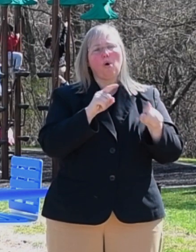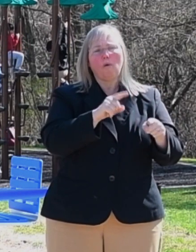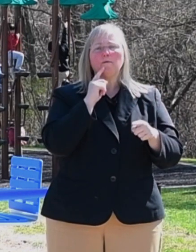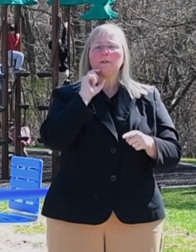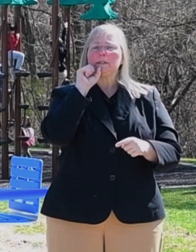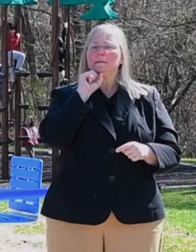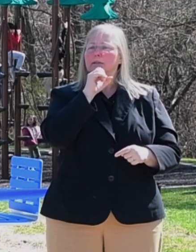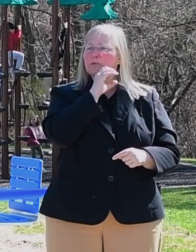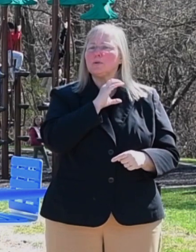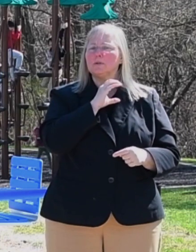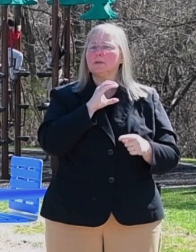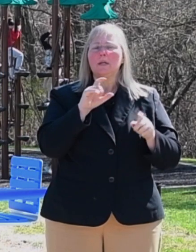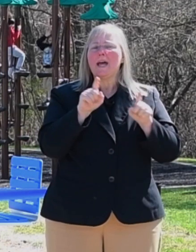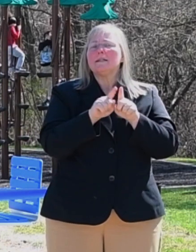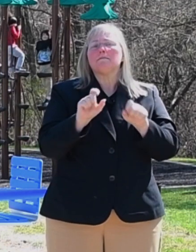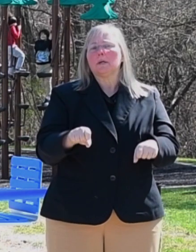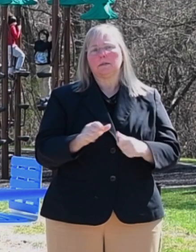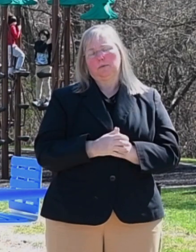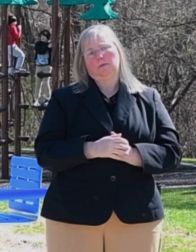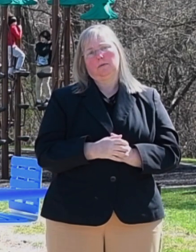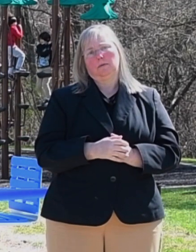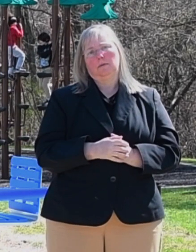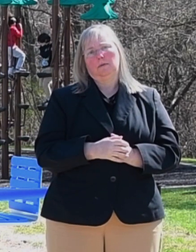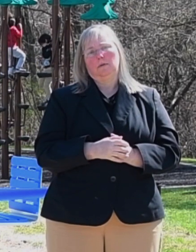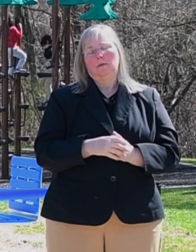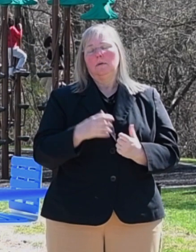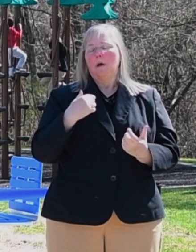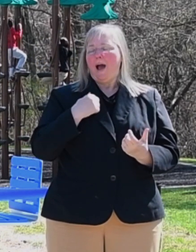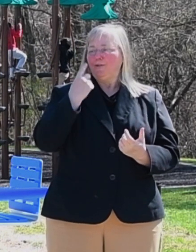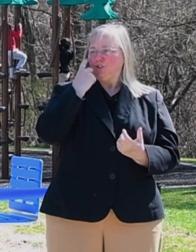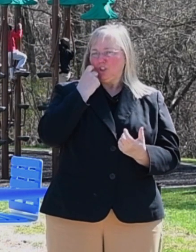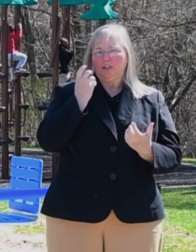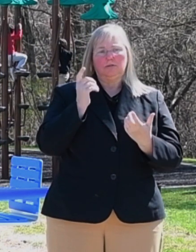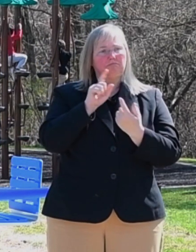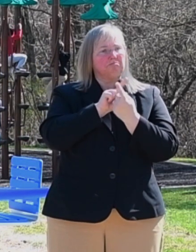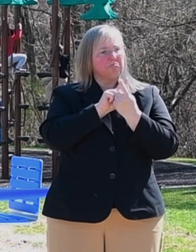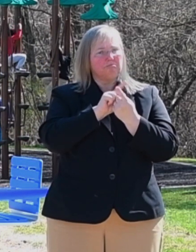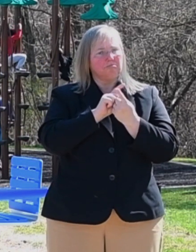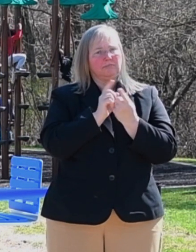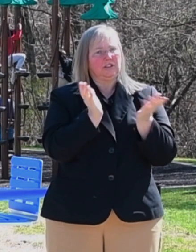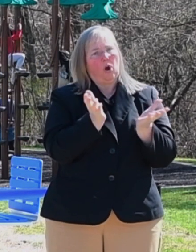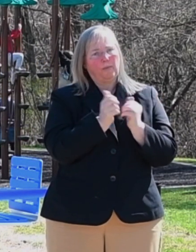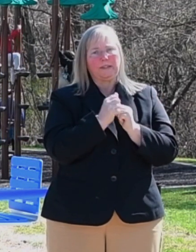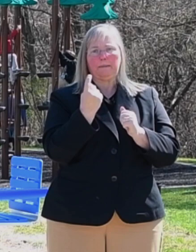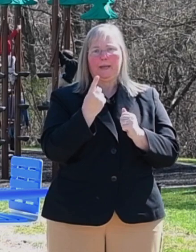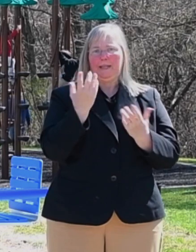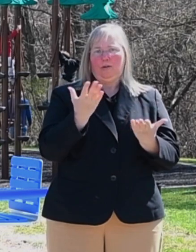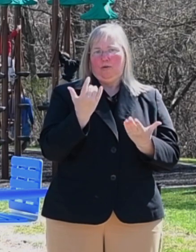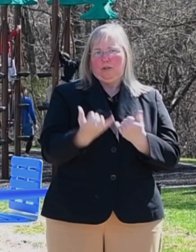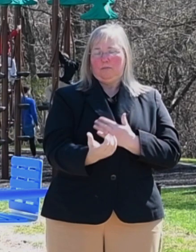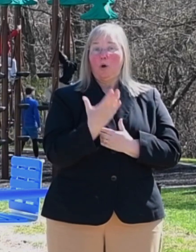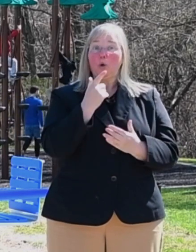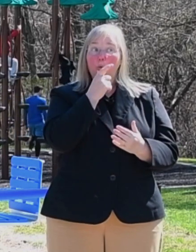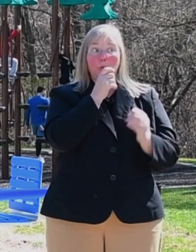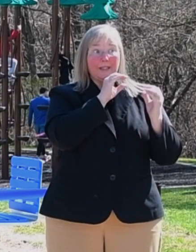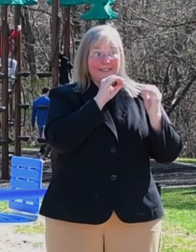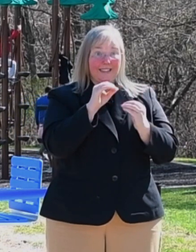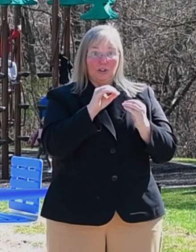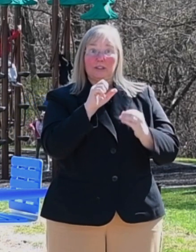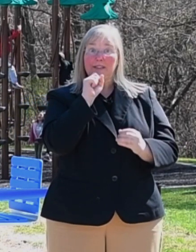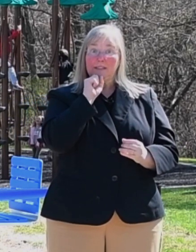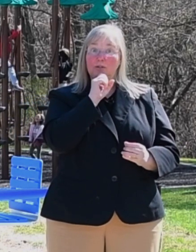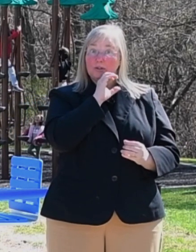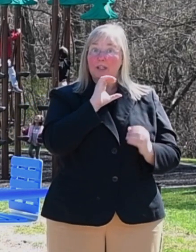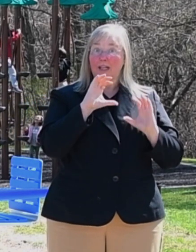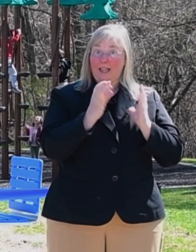seniors as possible. I was just talking to somebody here this morning who teaches some senior